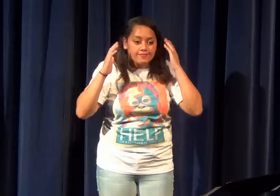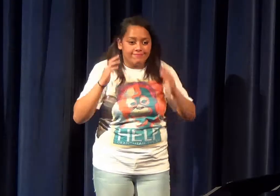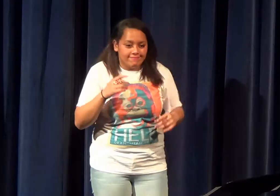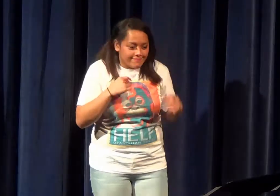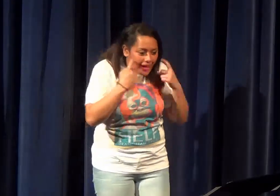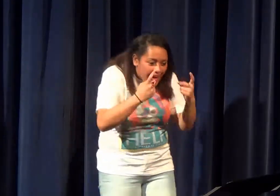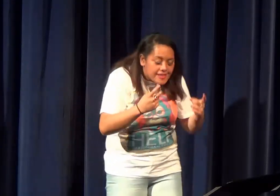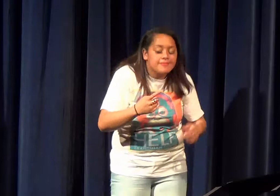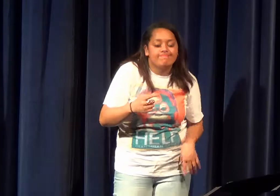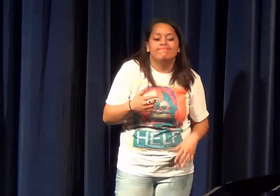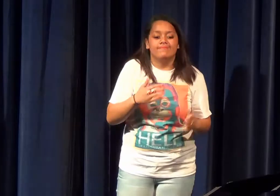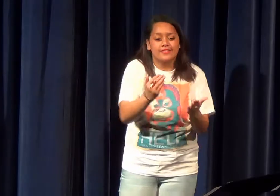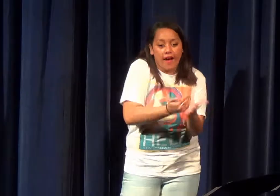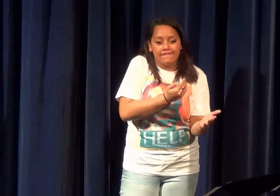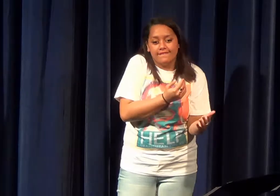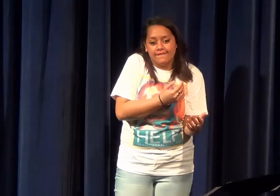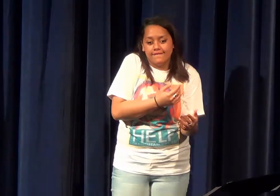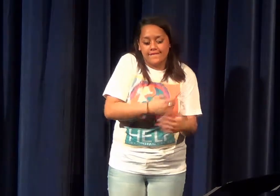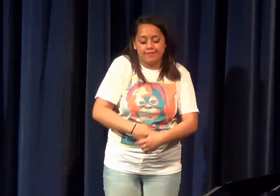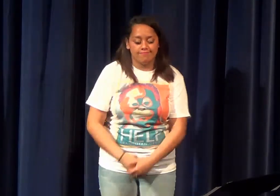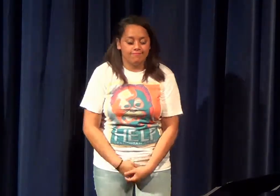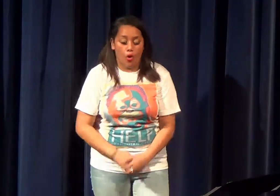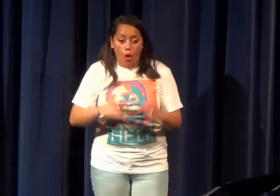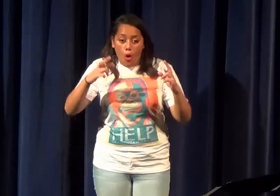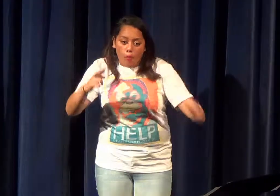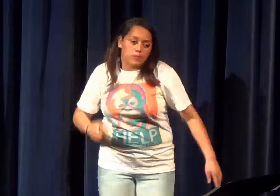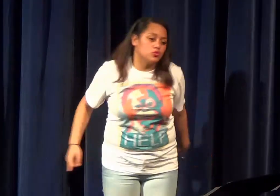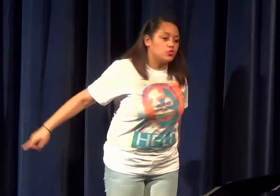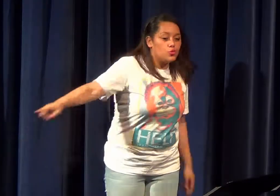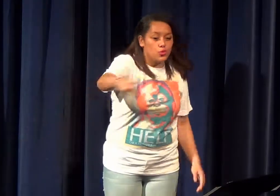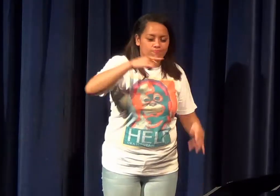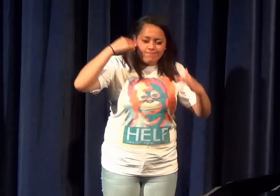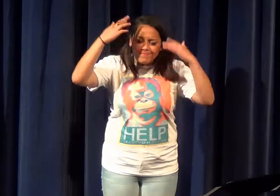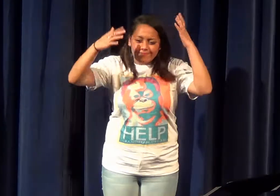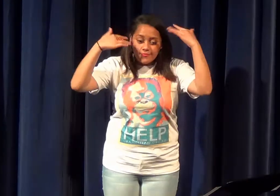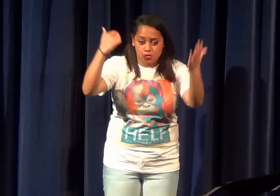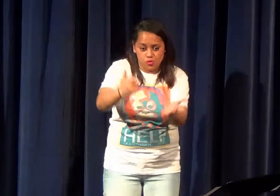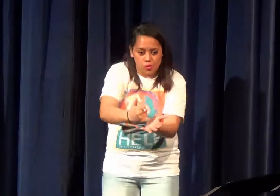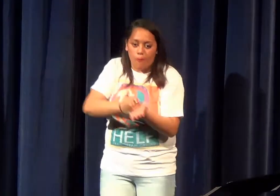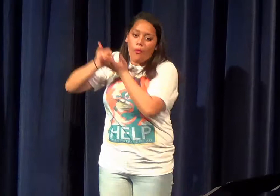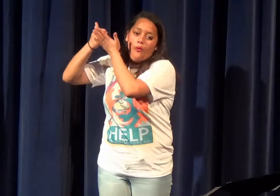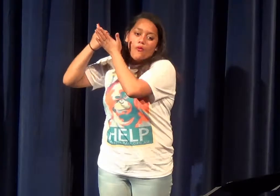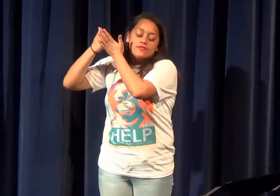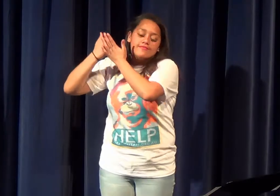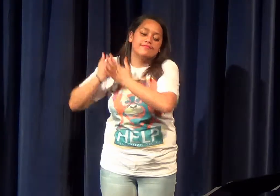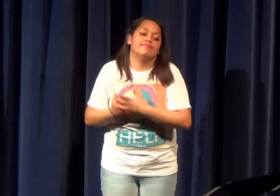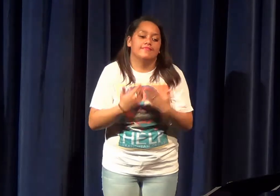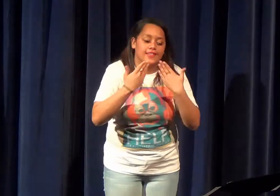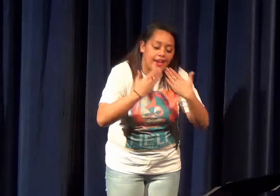in the forest. And looking after them and saving them. And hopefully, you can think about